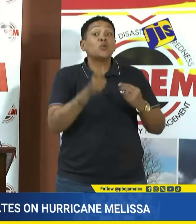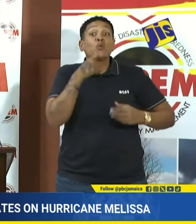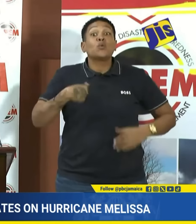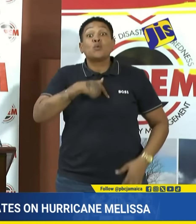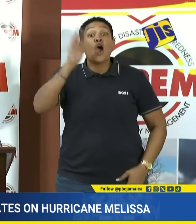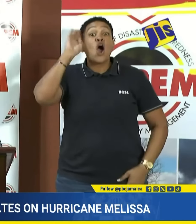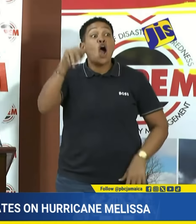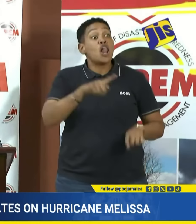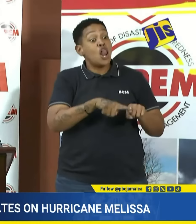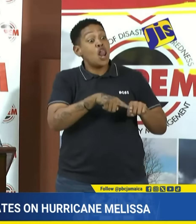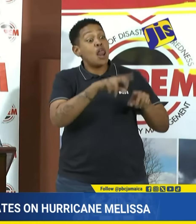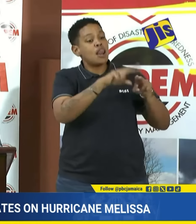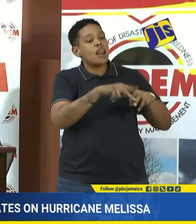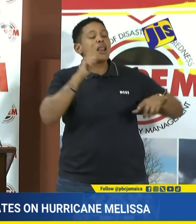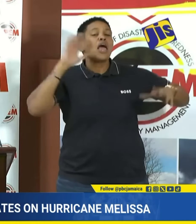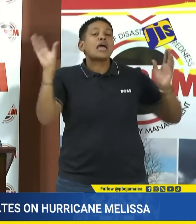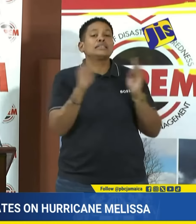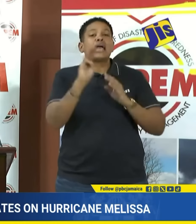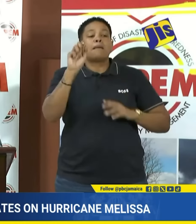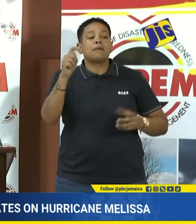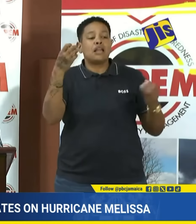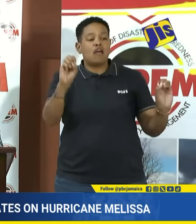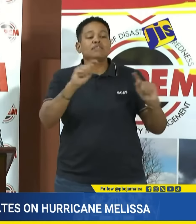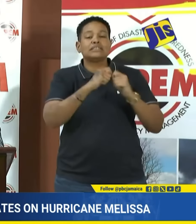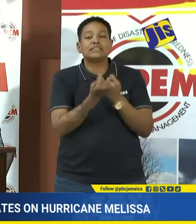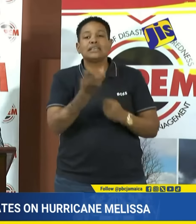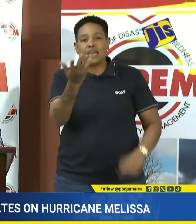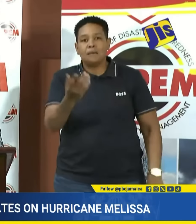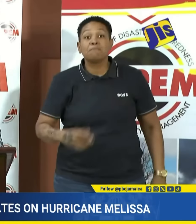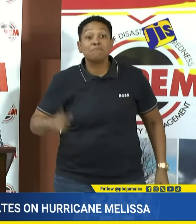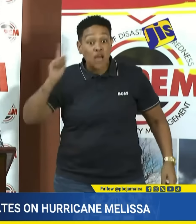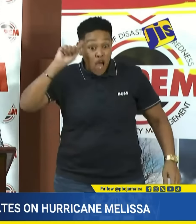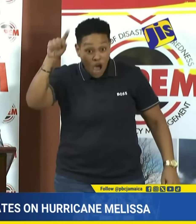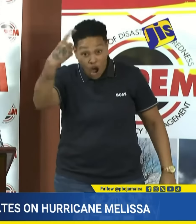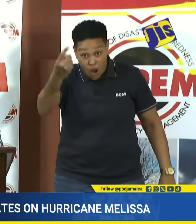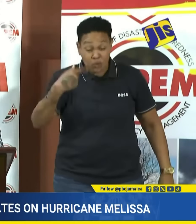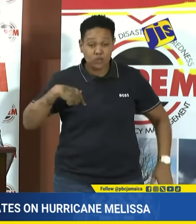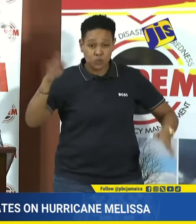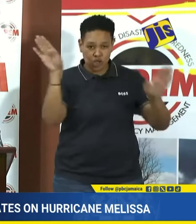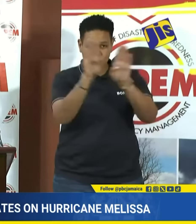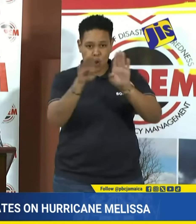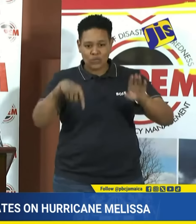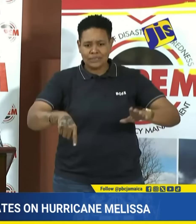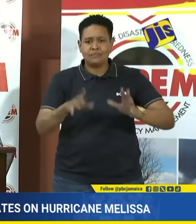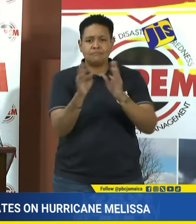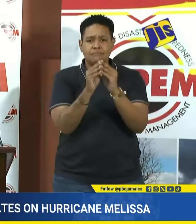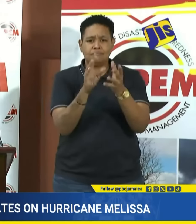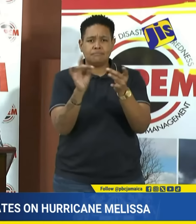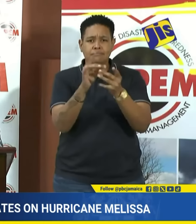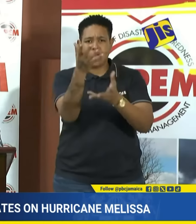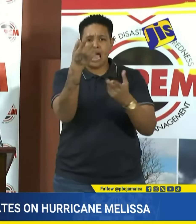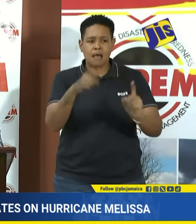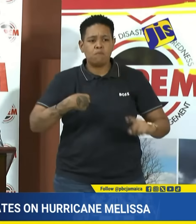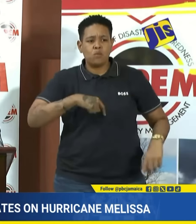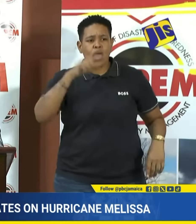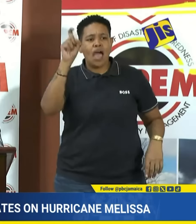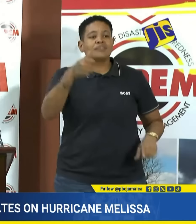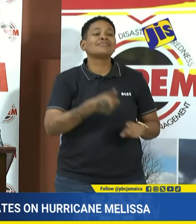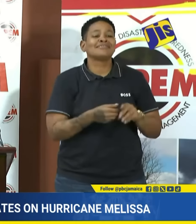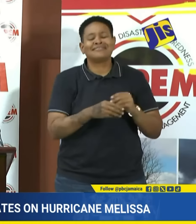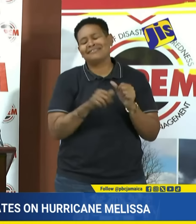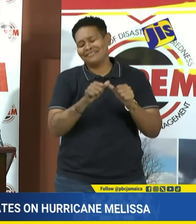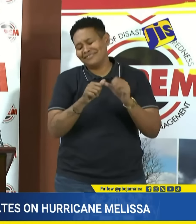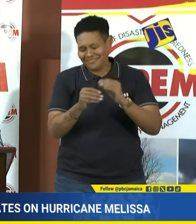who we all rely on, and the entire Met Office team. And as always, as we close out this press briefing, we ask that